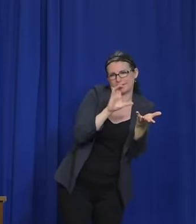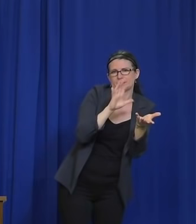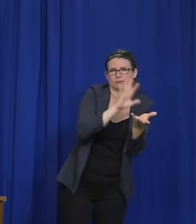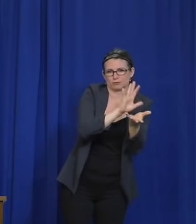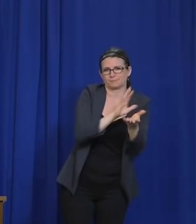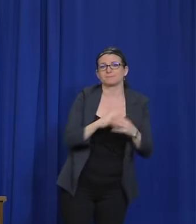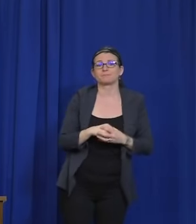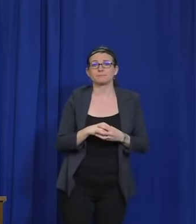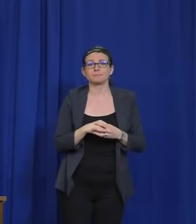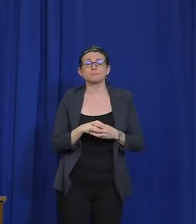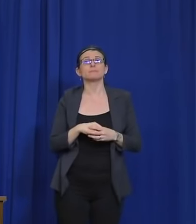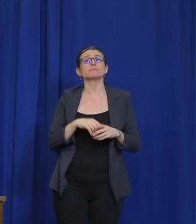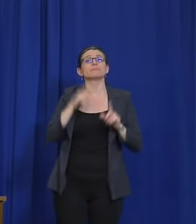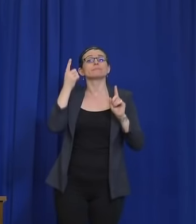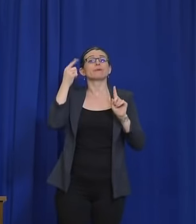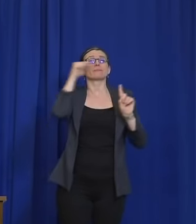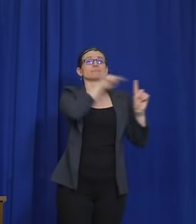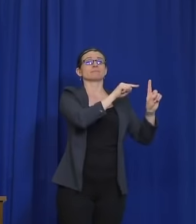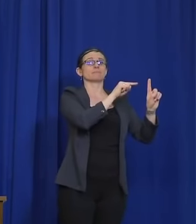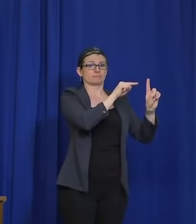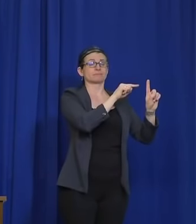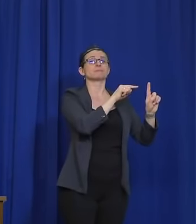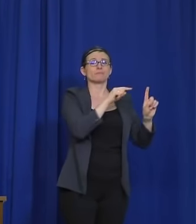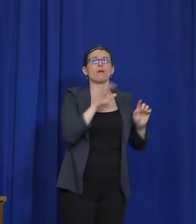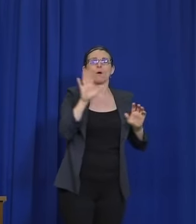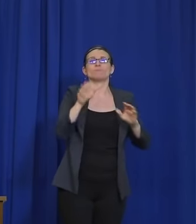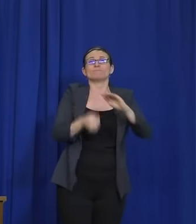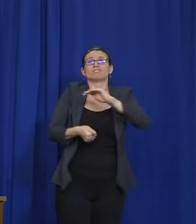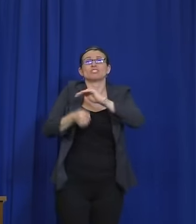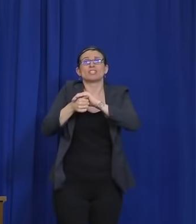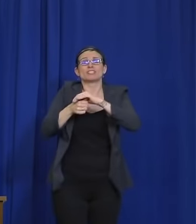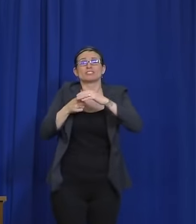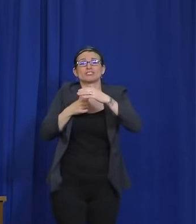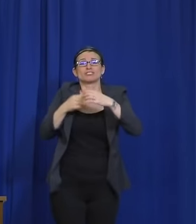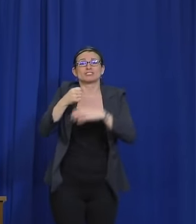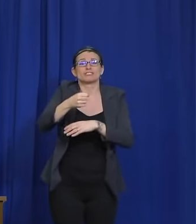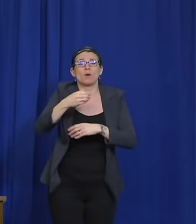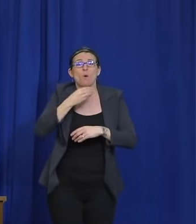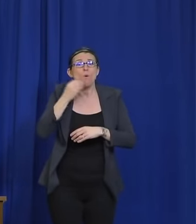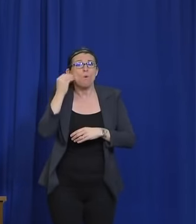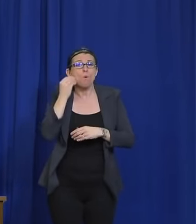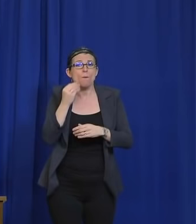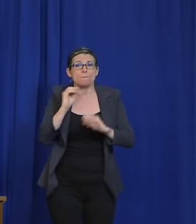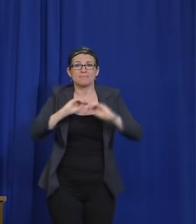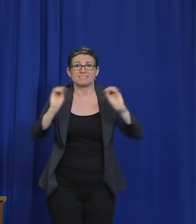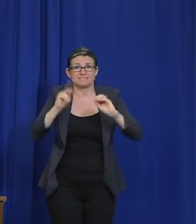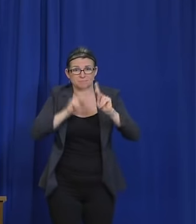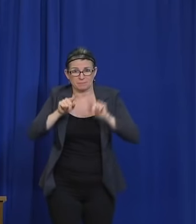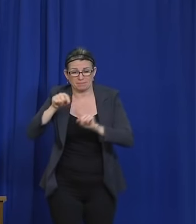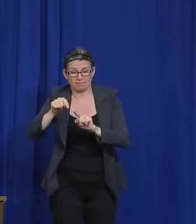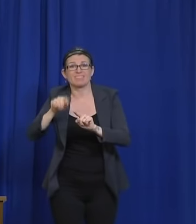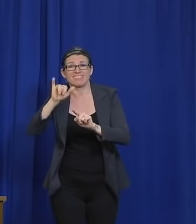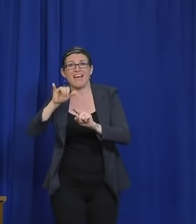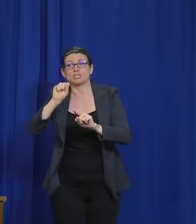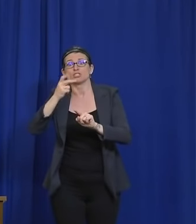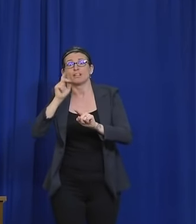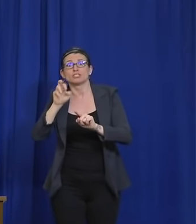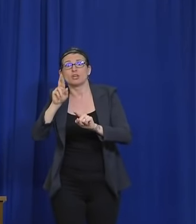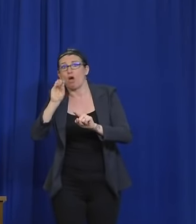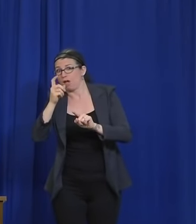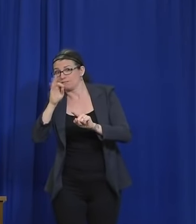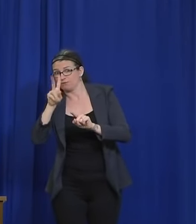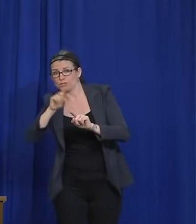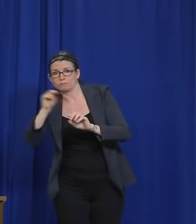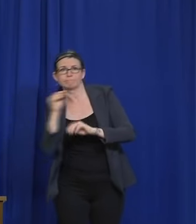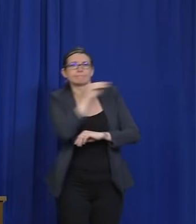isolating people who are homeless to prevent the spread of COVID-19. That facility is set up with beds that are